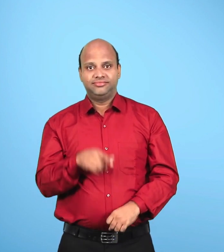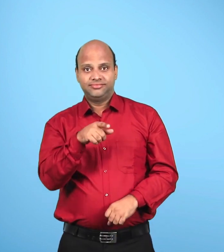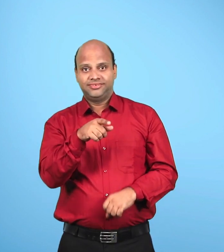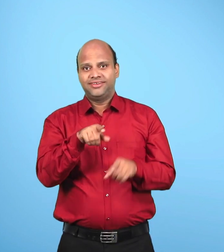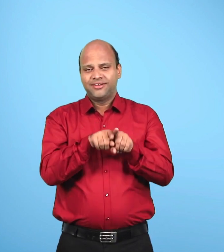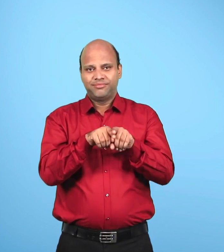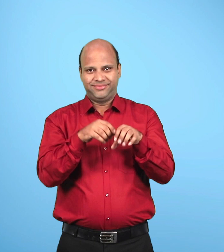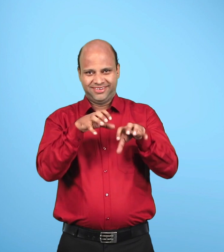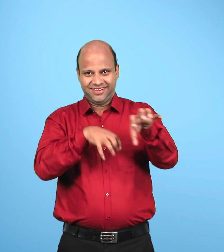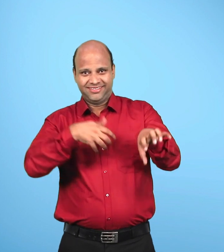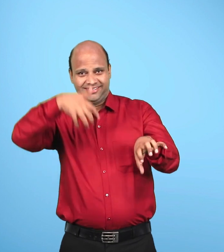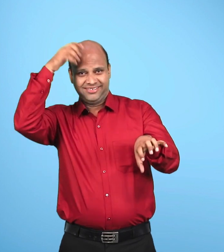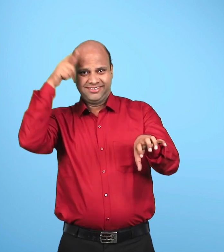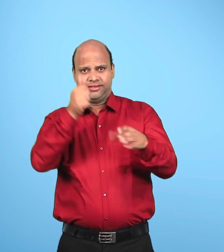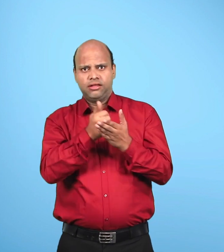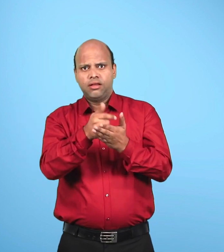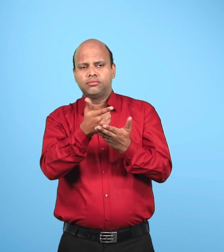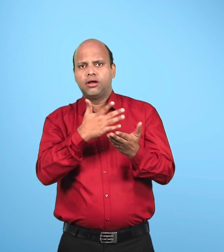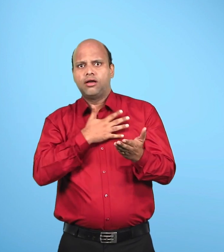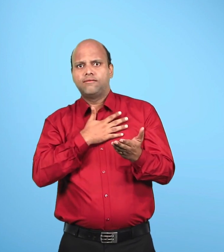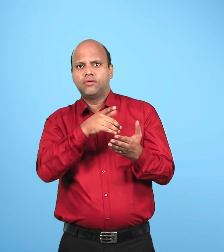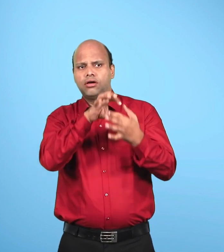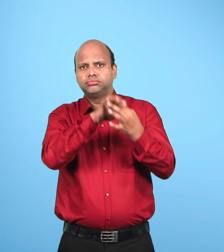Do the features of a lion help it in any way to survive?